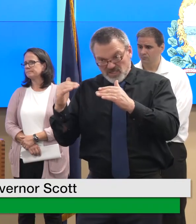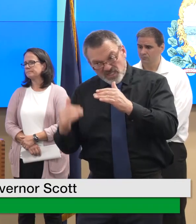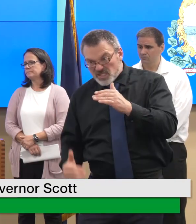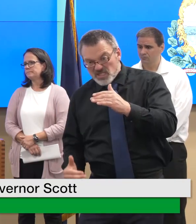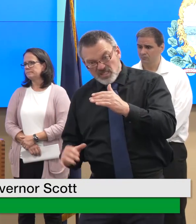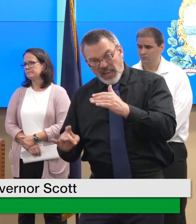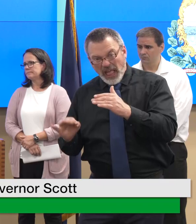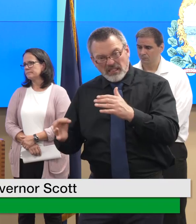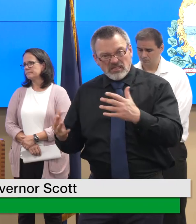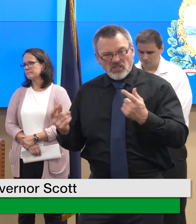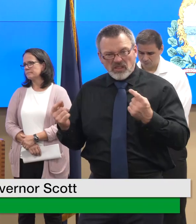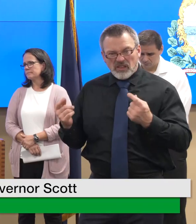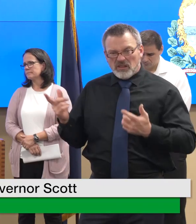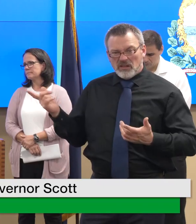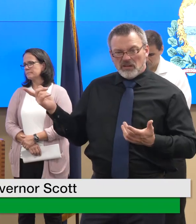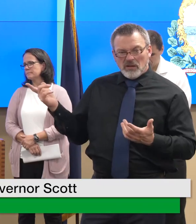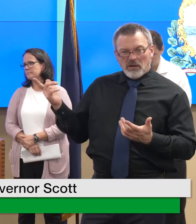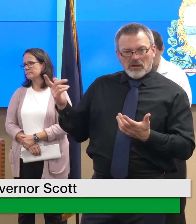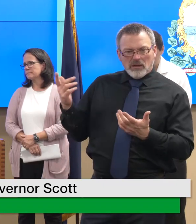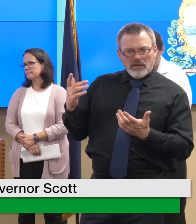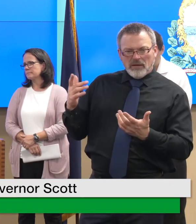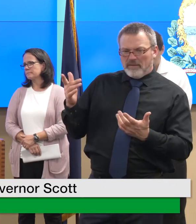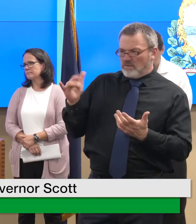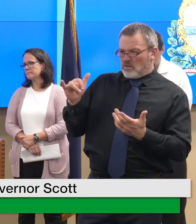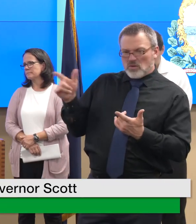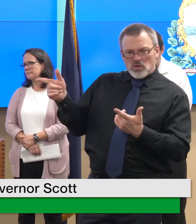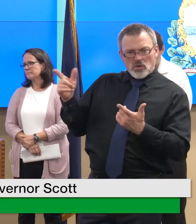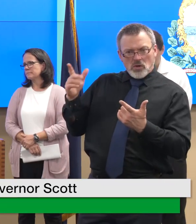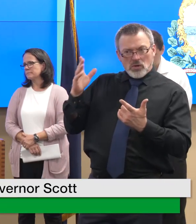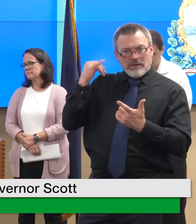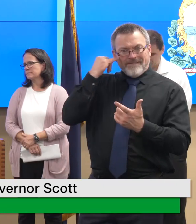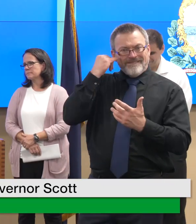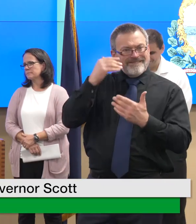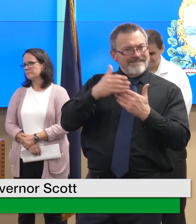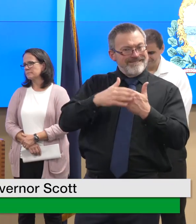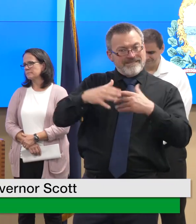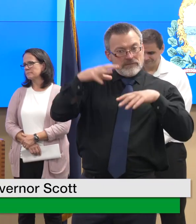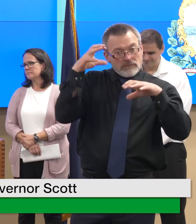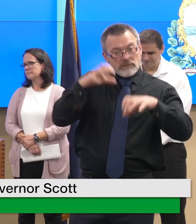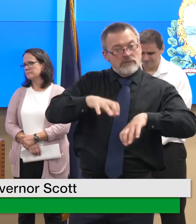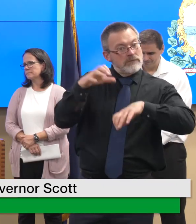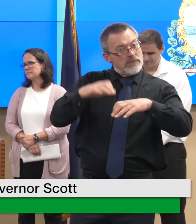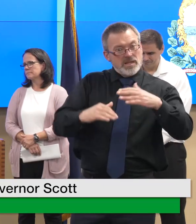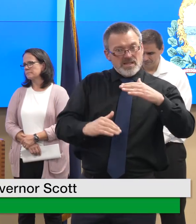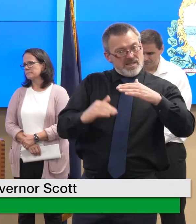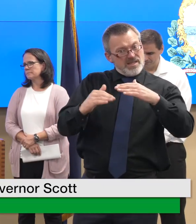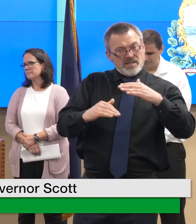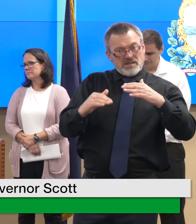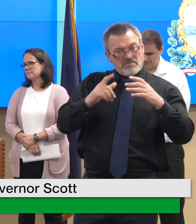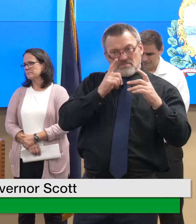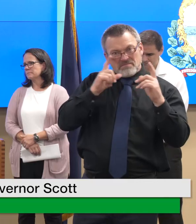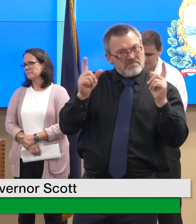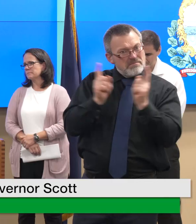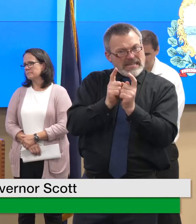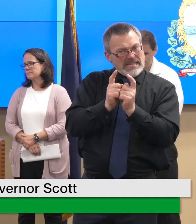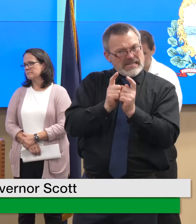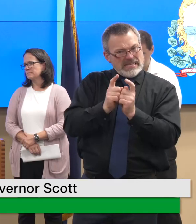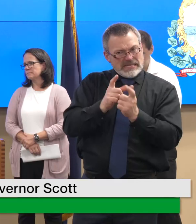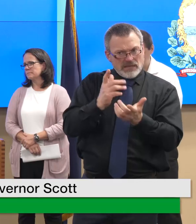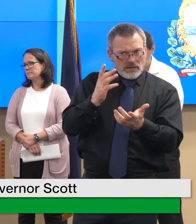How concerned are you about, you know, successive storms that don't hit the max FEMA threshold, kind